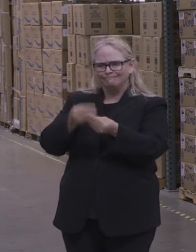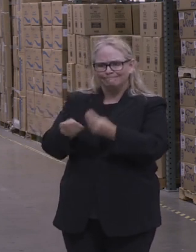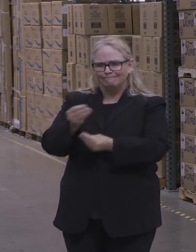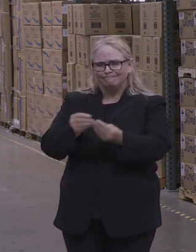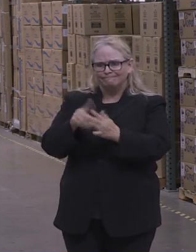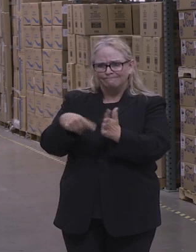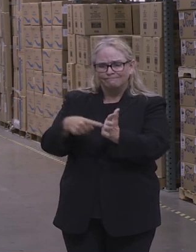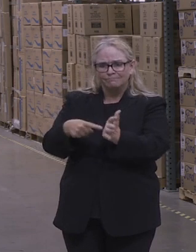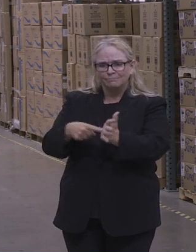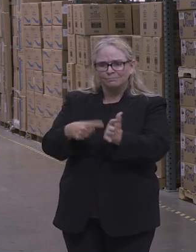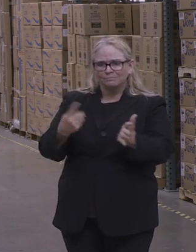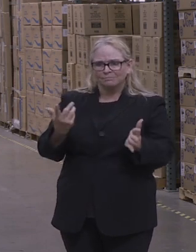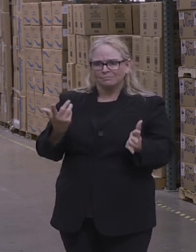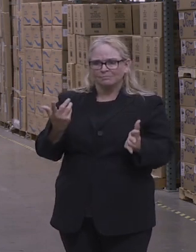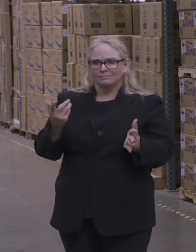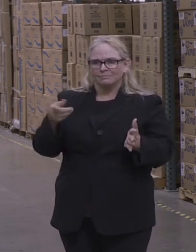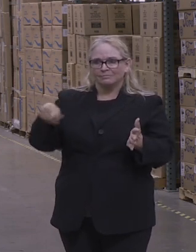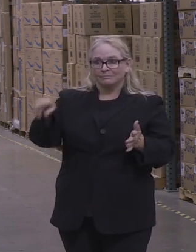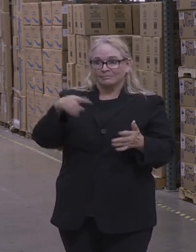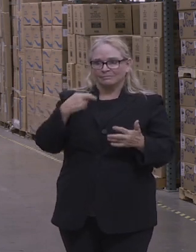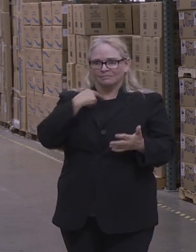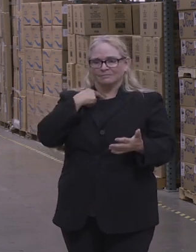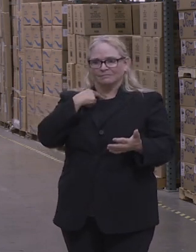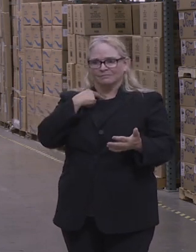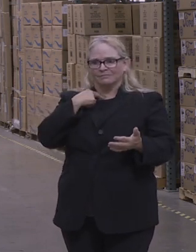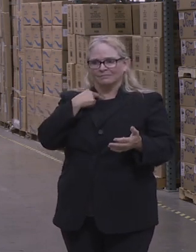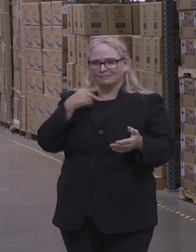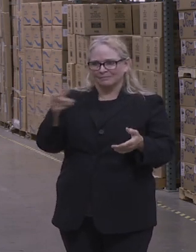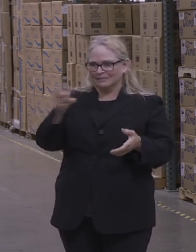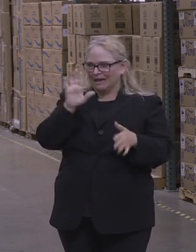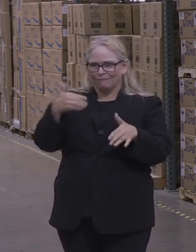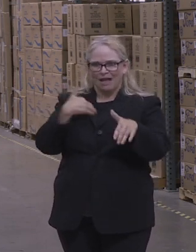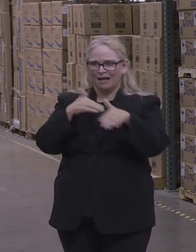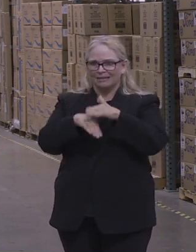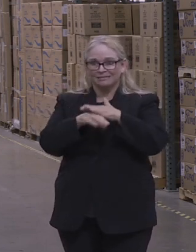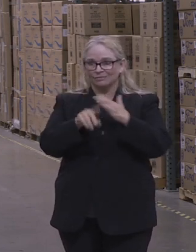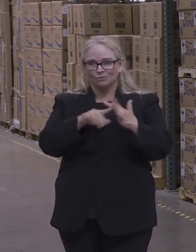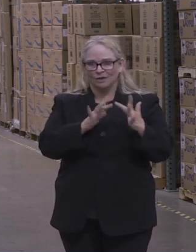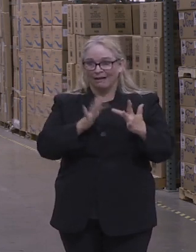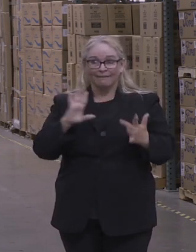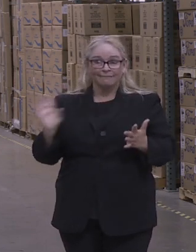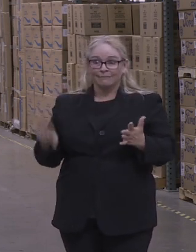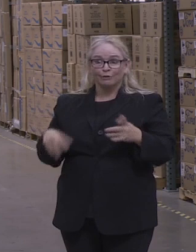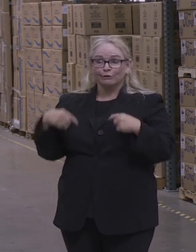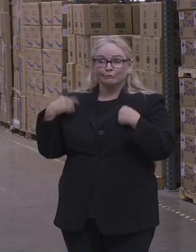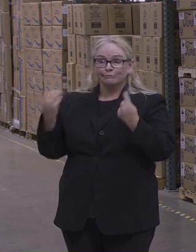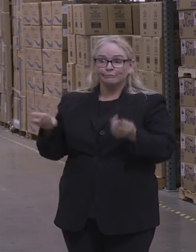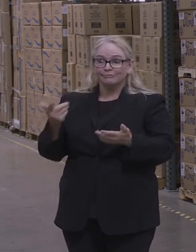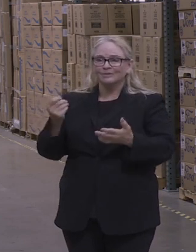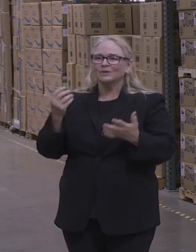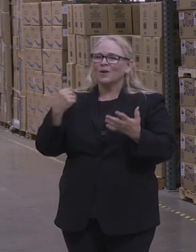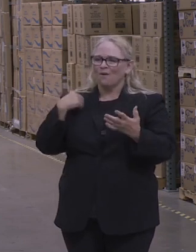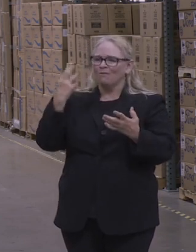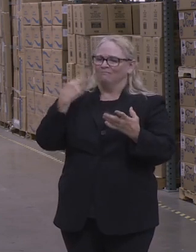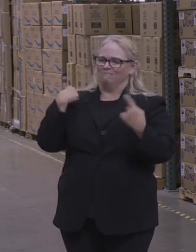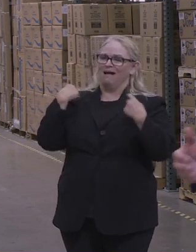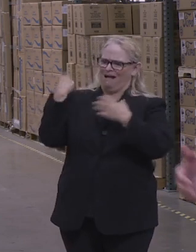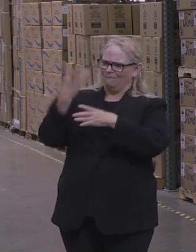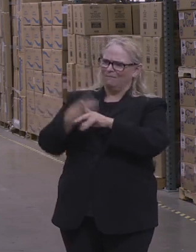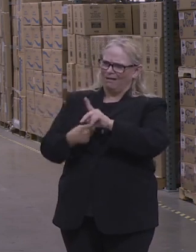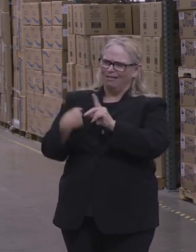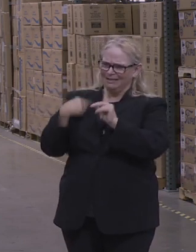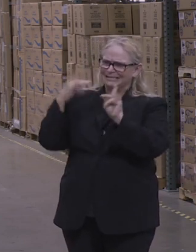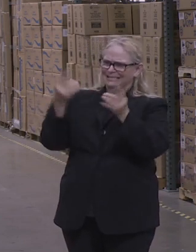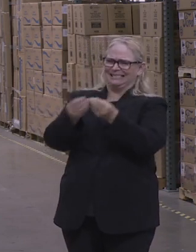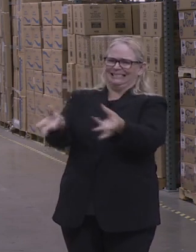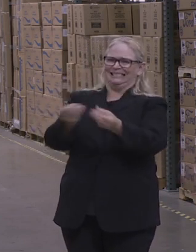So those efforts have been underway for a number of months. We've broadly been able to close that digital divide by an